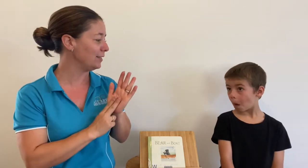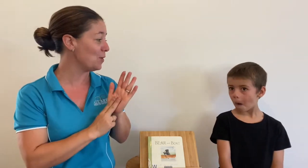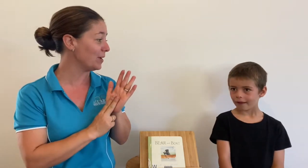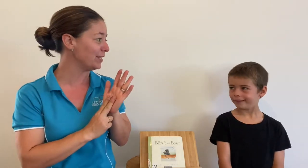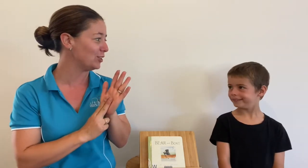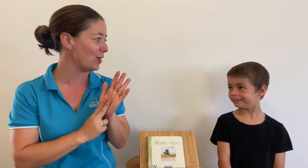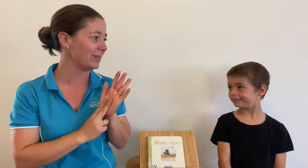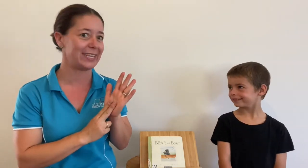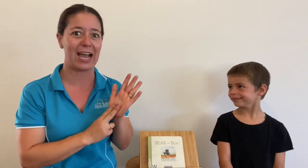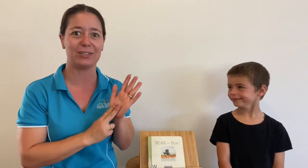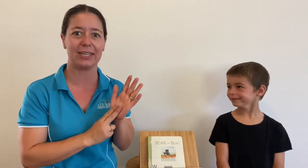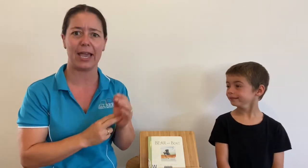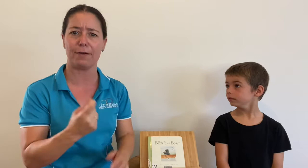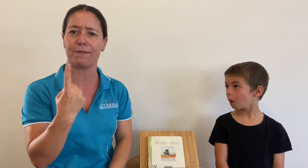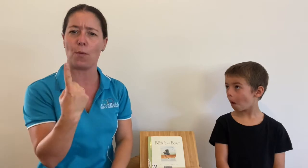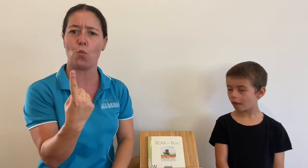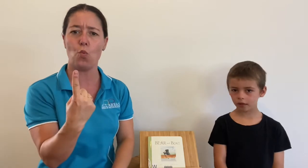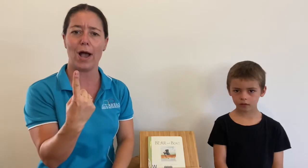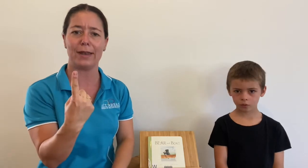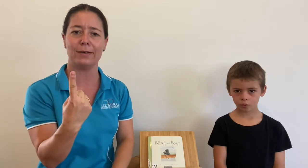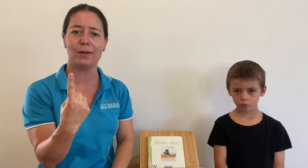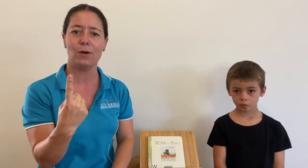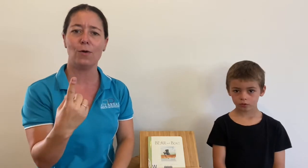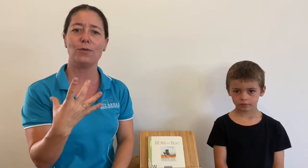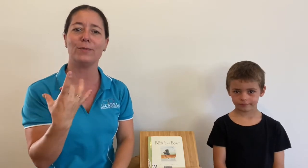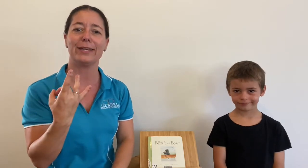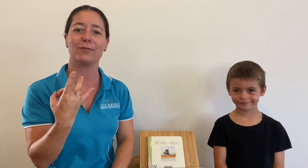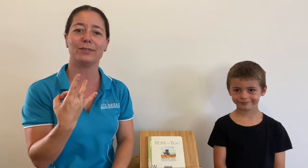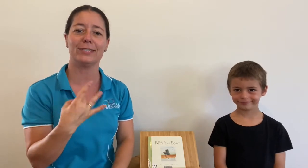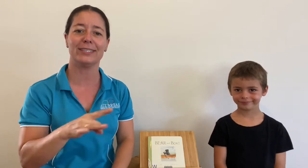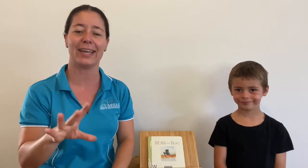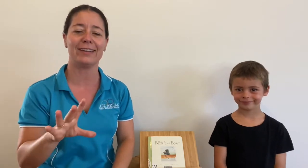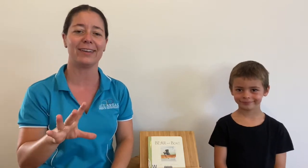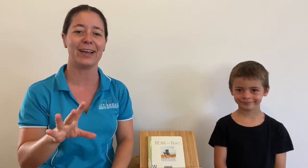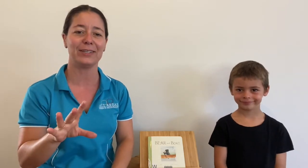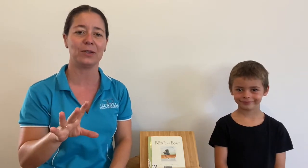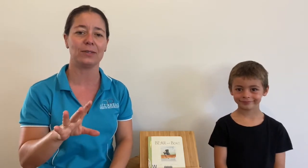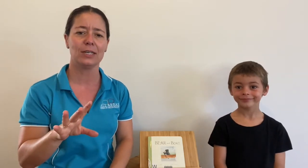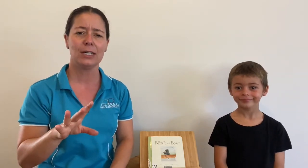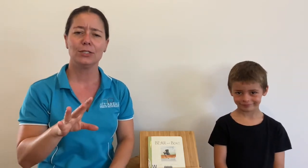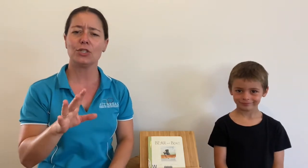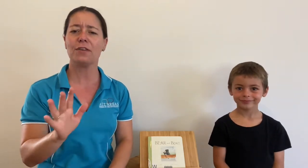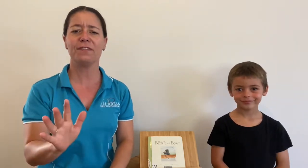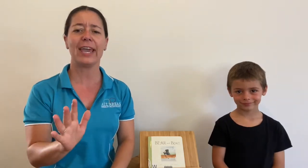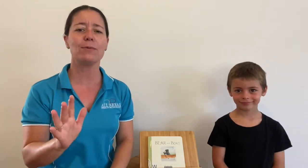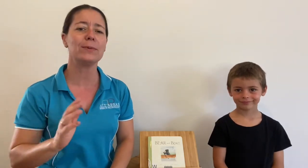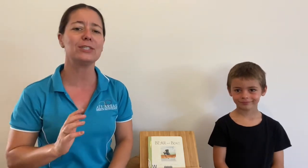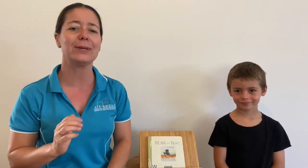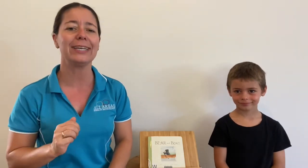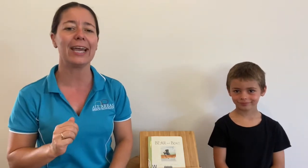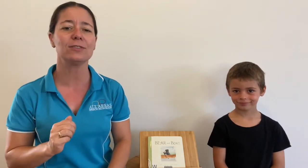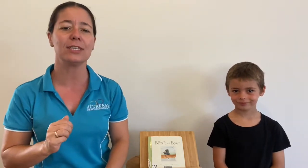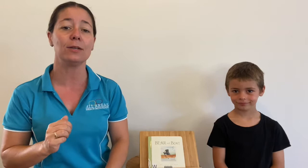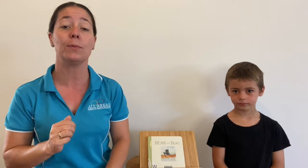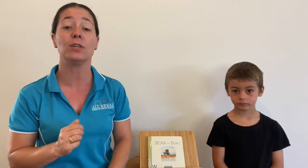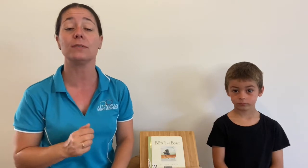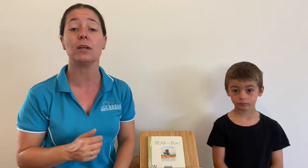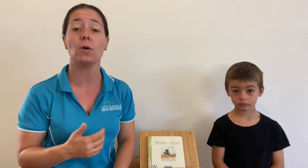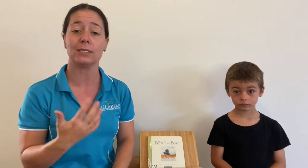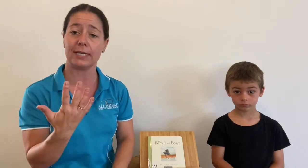going to show us how to count from 1 all the way through to 10, aren't you? Don't forget when we're doing counting, when we're using Auslan